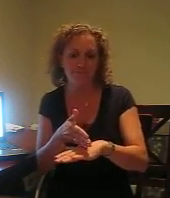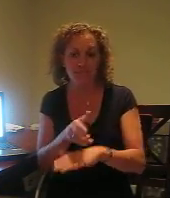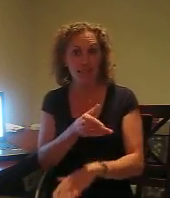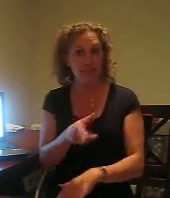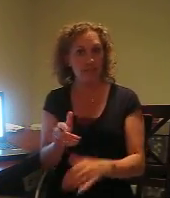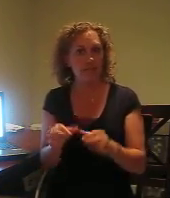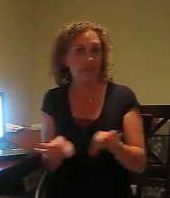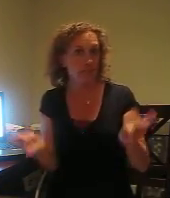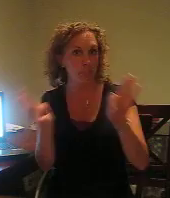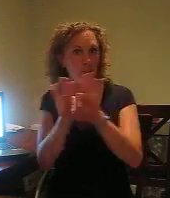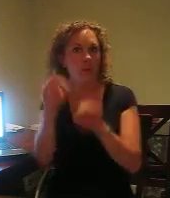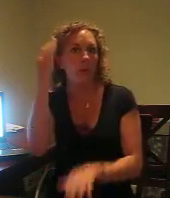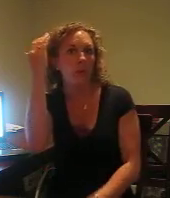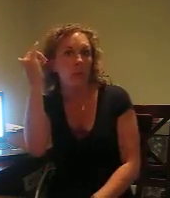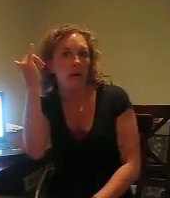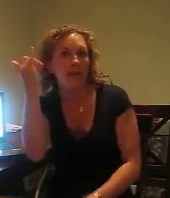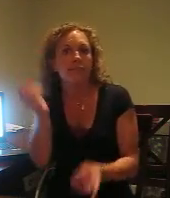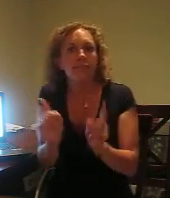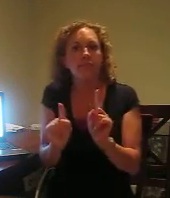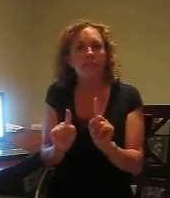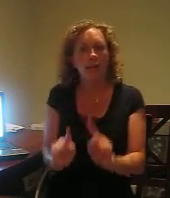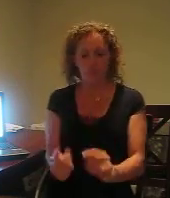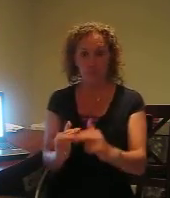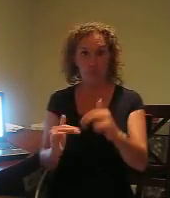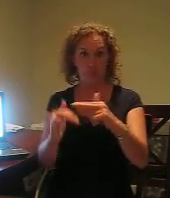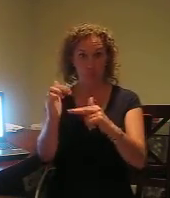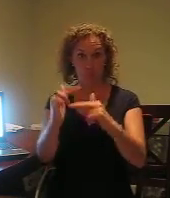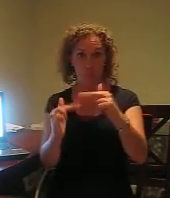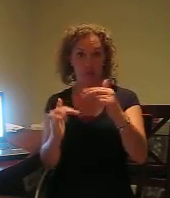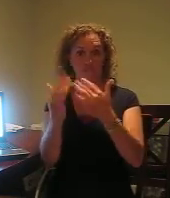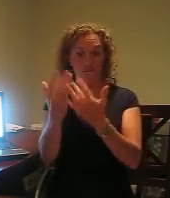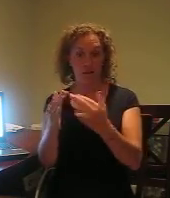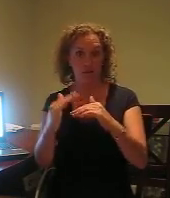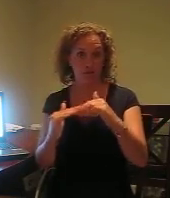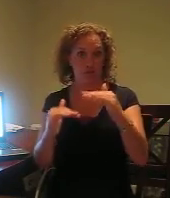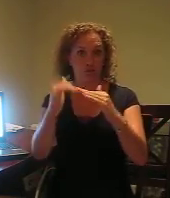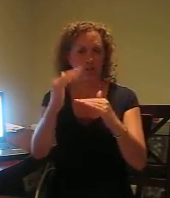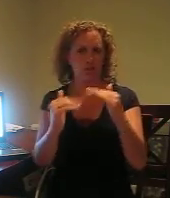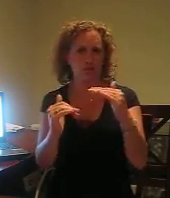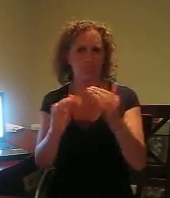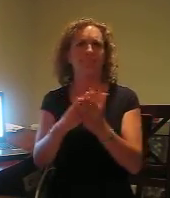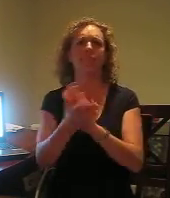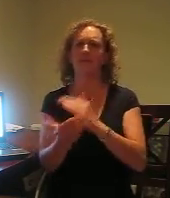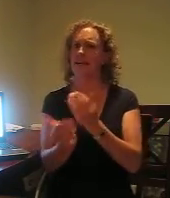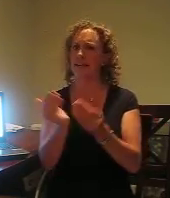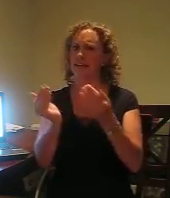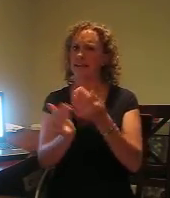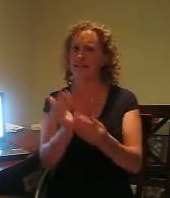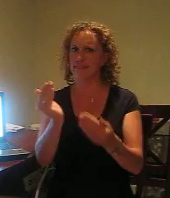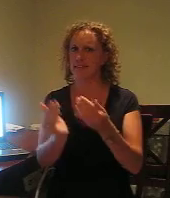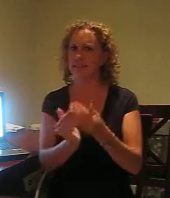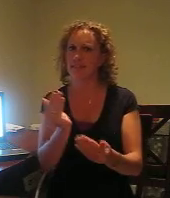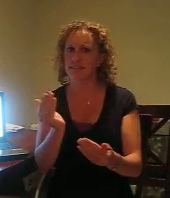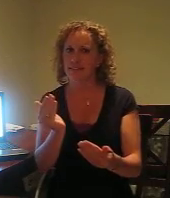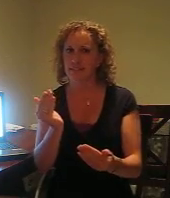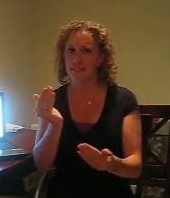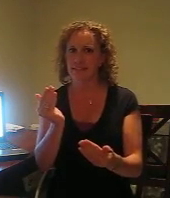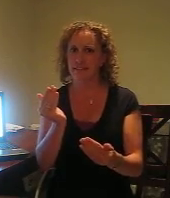important because when we go to build the actual structure, it's going to be very easy and very efficient to build, which means we're going to be able to ignite